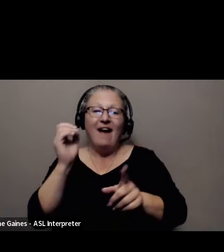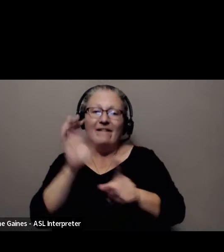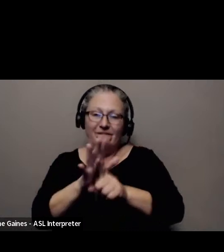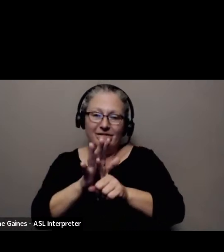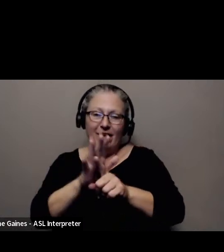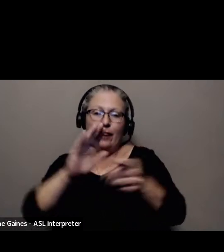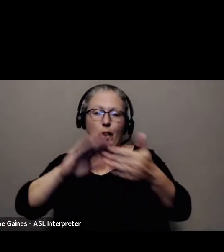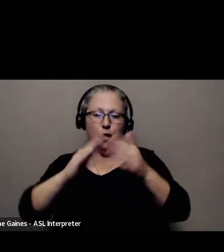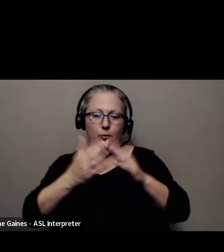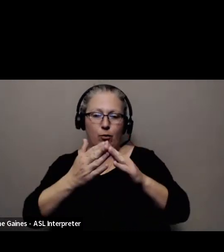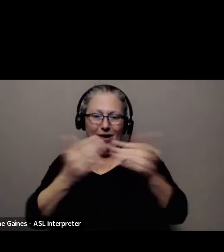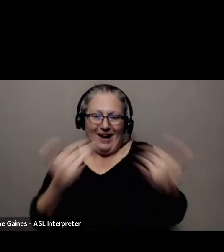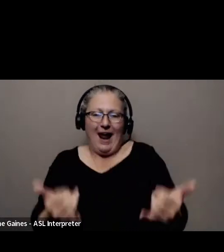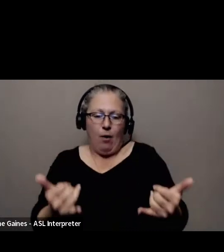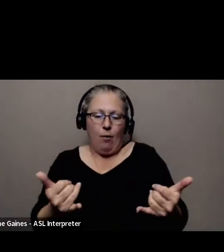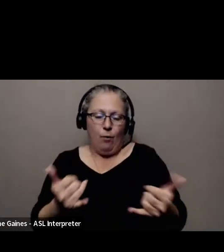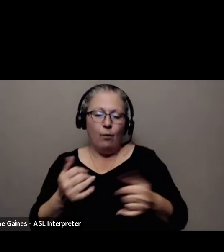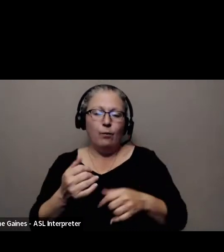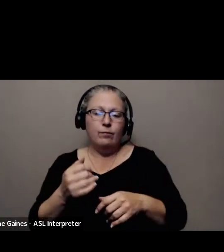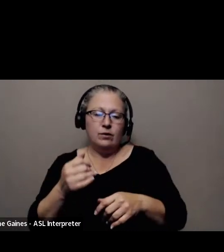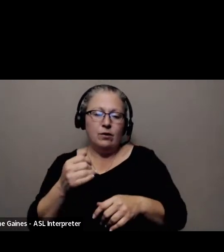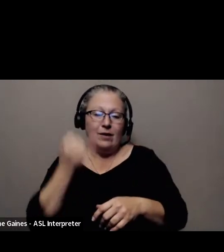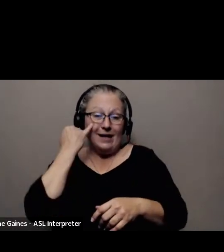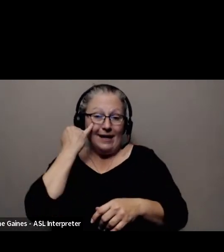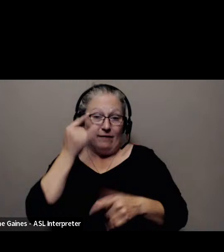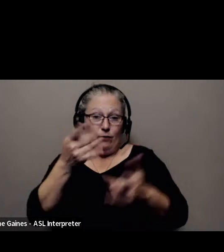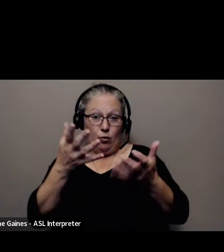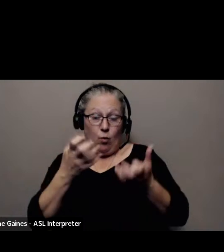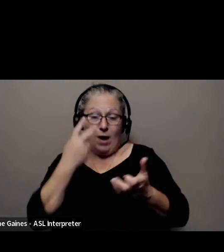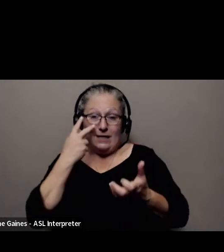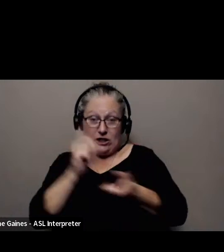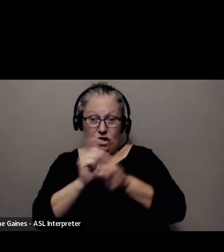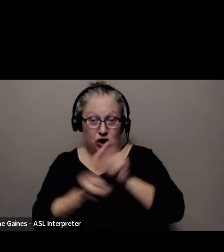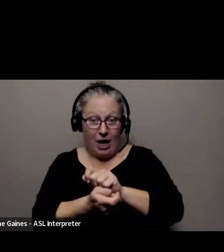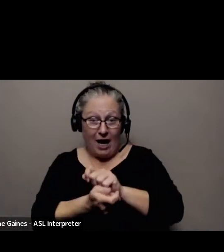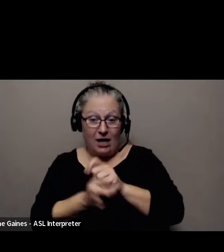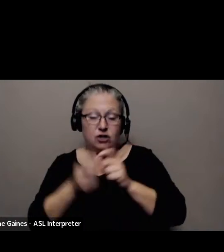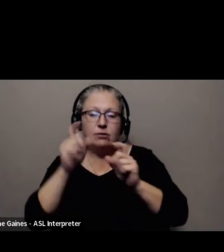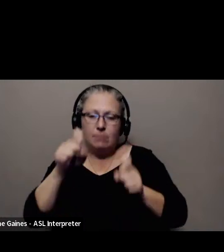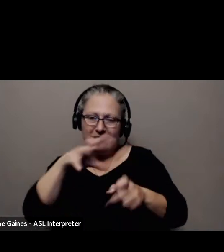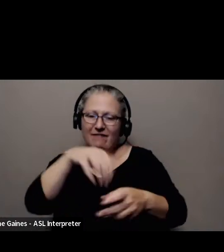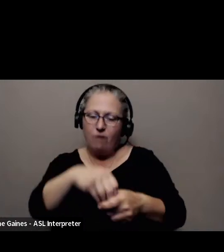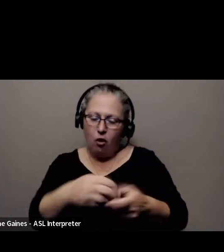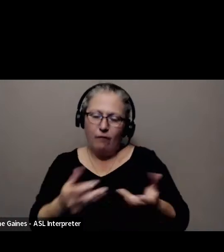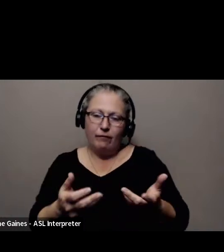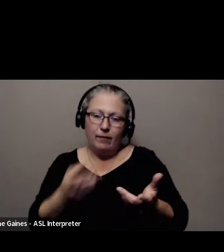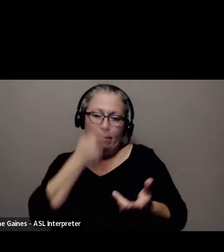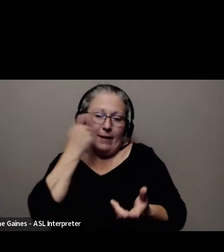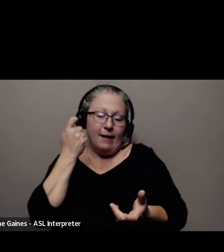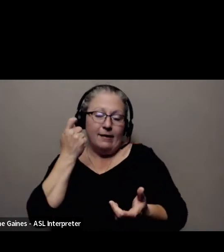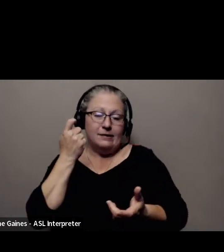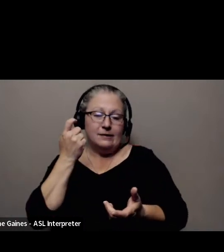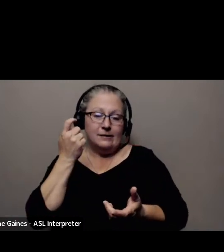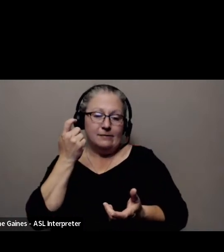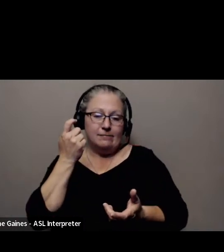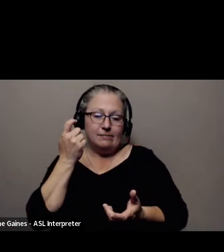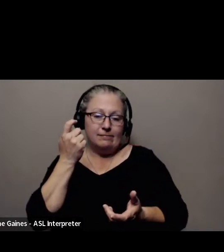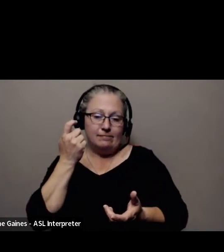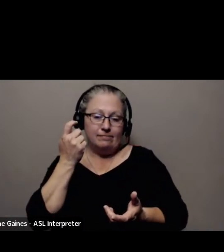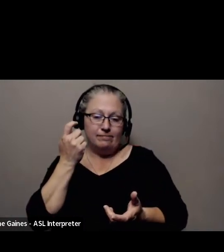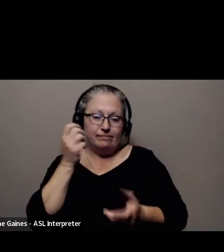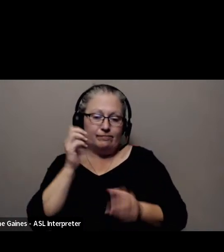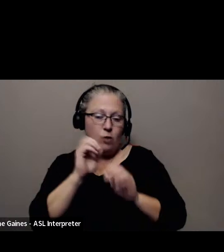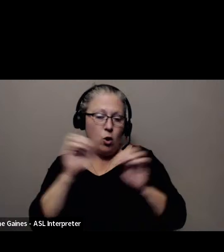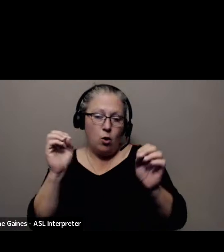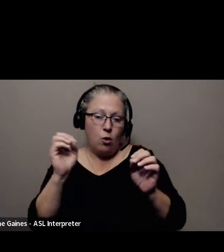the community right now. And so if you want to see some change, get involved, because there is